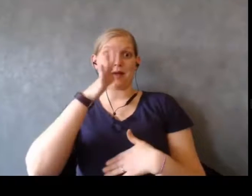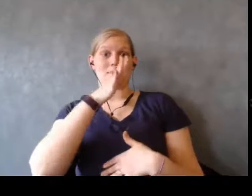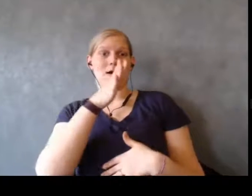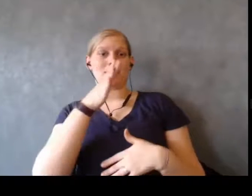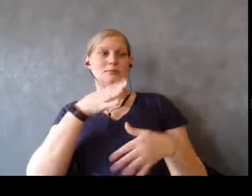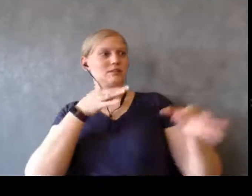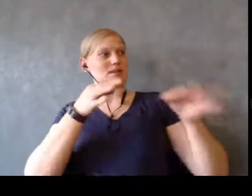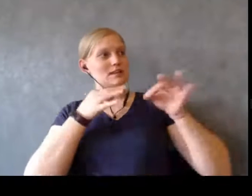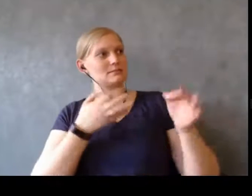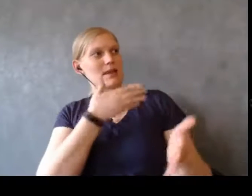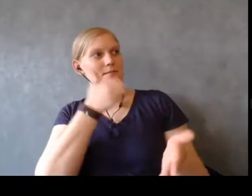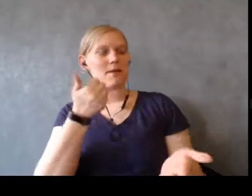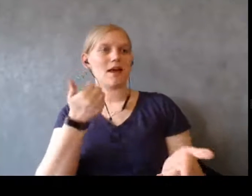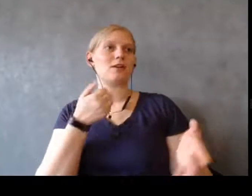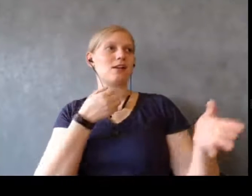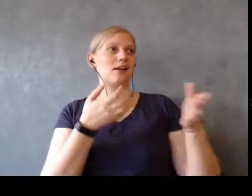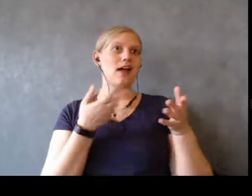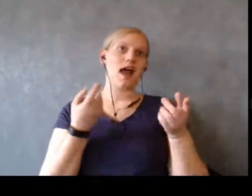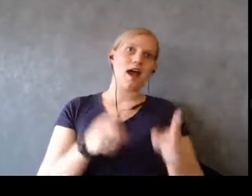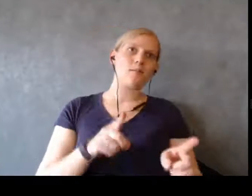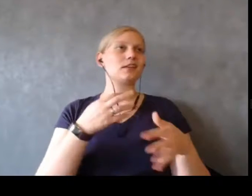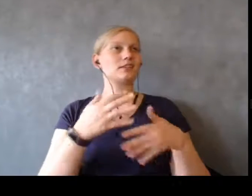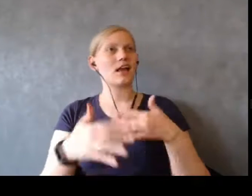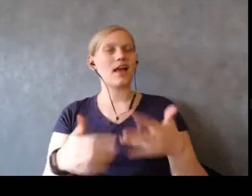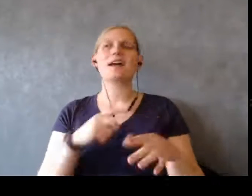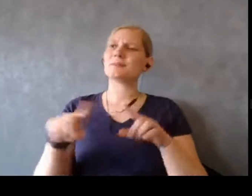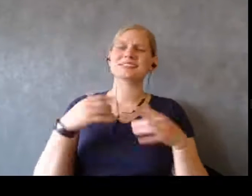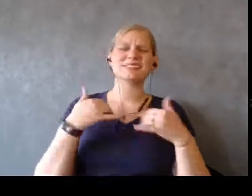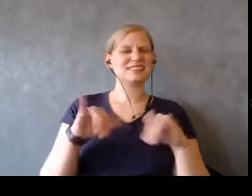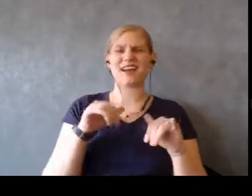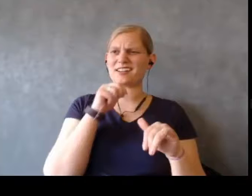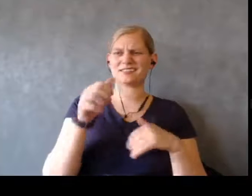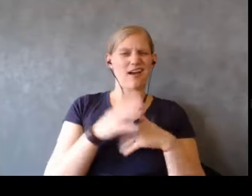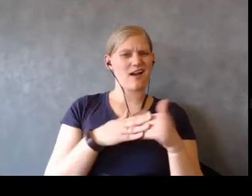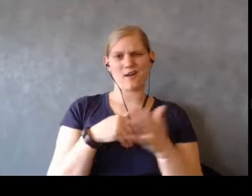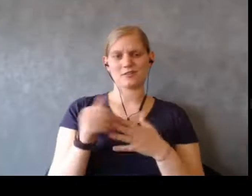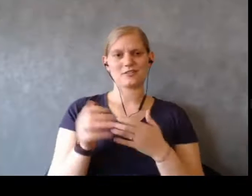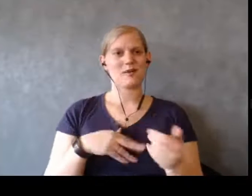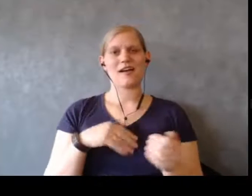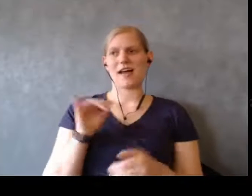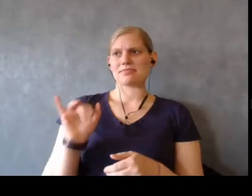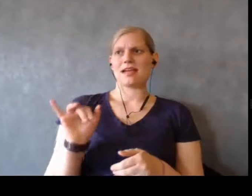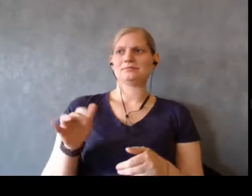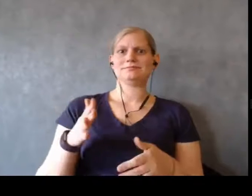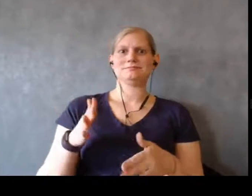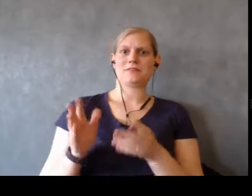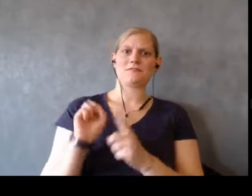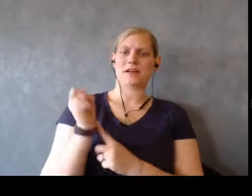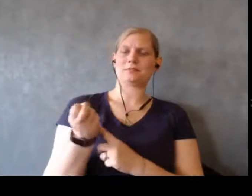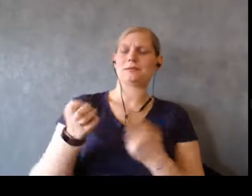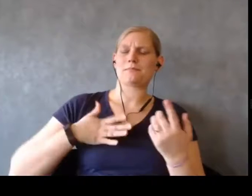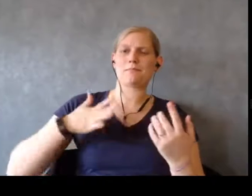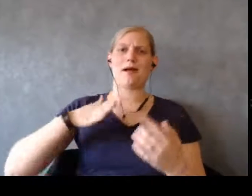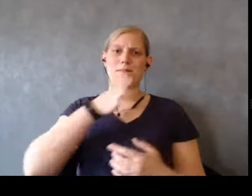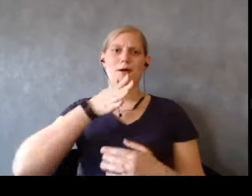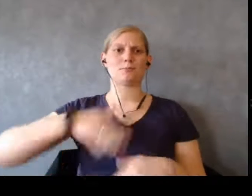childbirth. But still, they were uncomfortable talking about sex and bodies, and that was the home my mom was raised in, so that's still how my mom felt